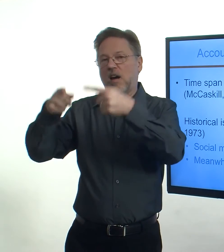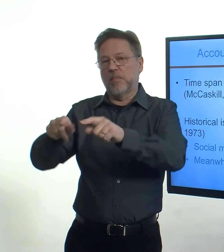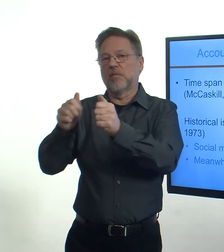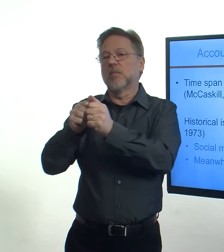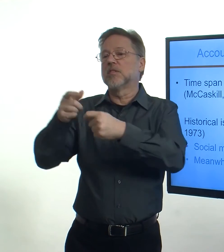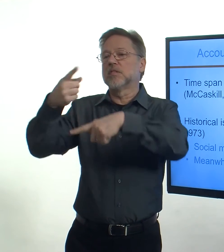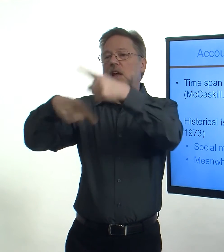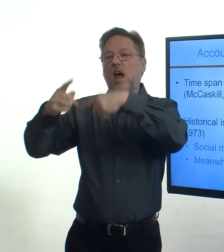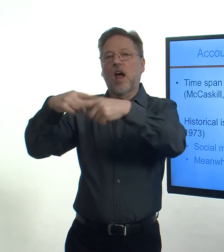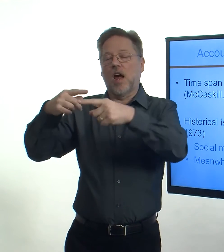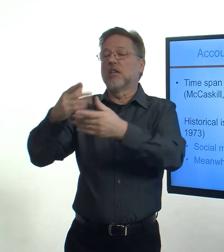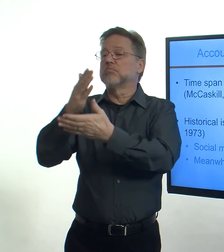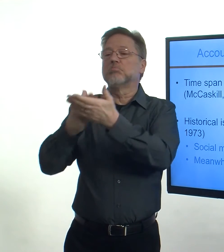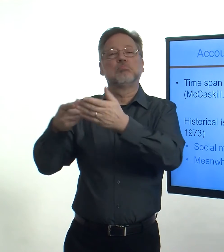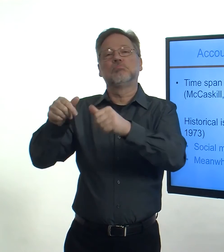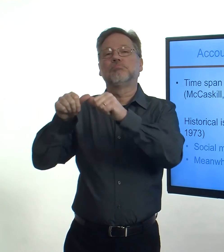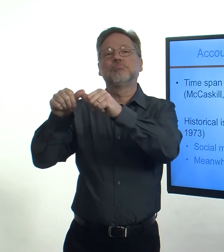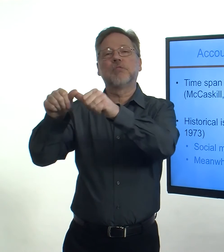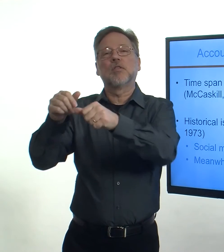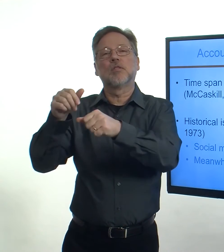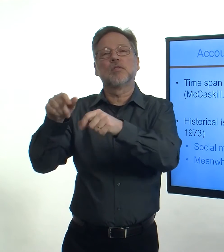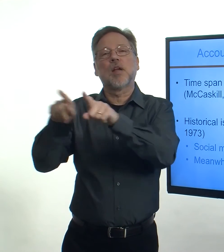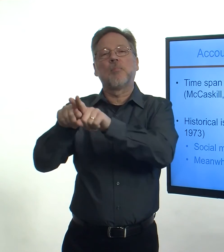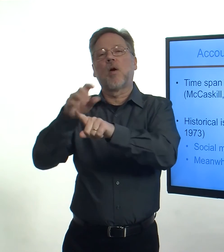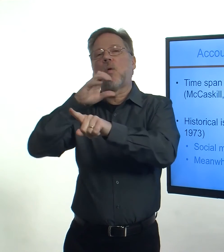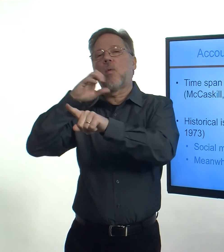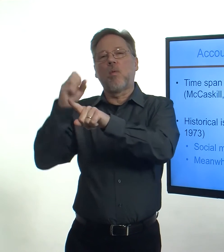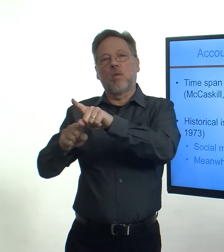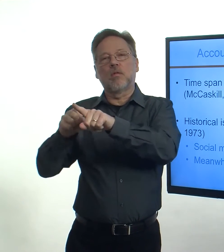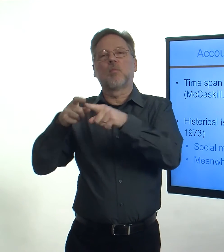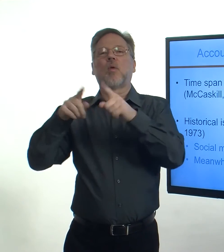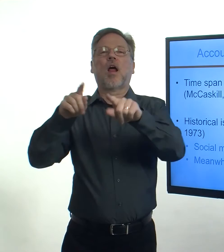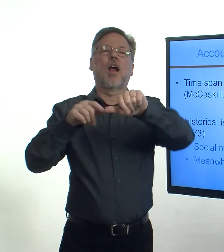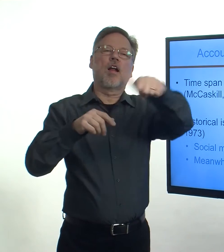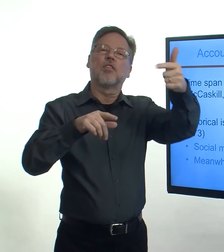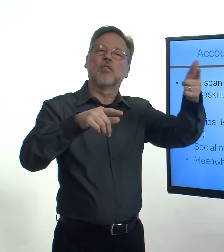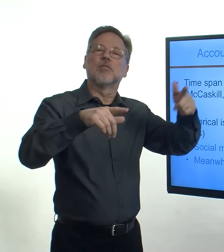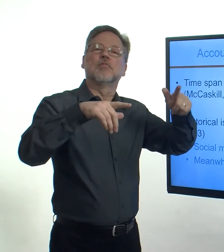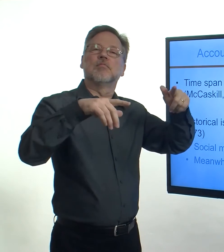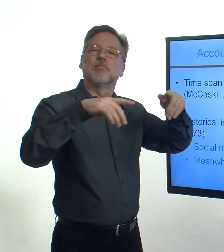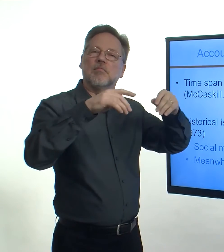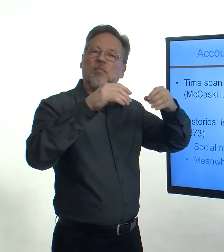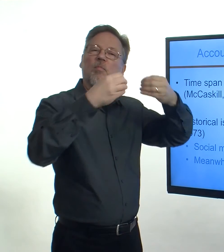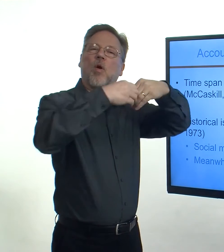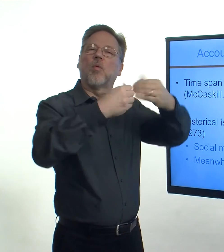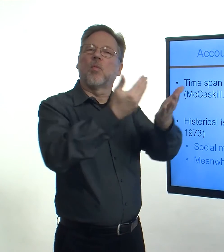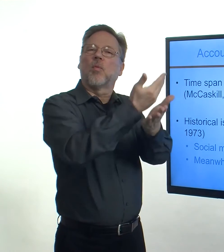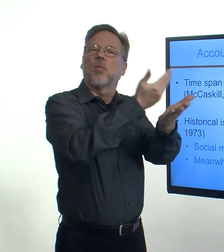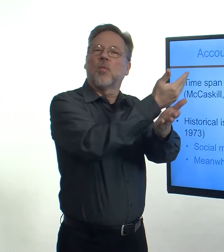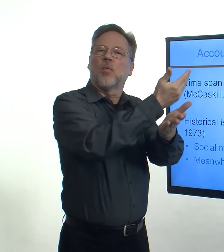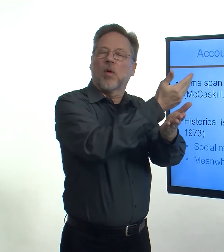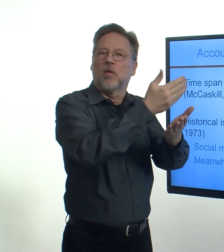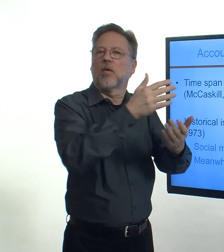This can happen with signs. Some dialects will keep using old forms, while a standard dialect has newer forms.